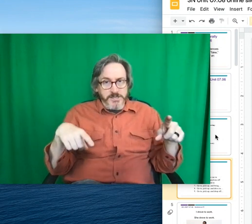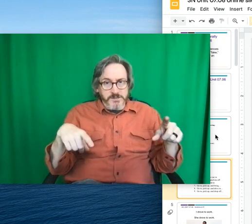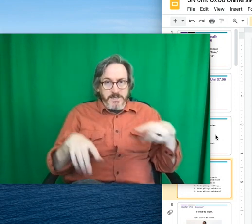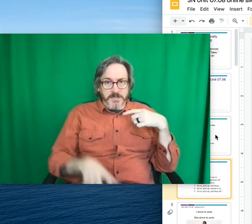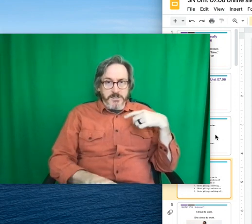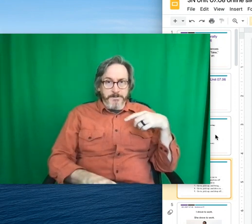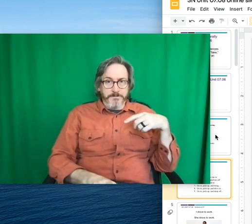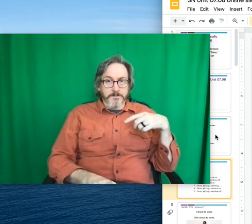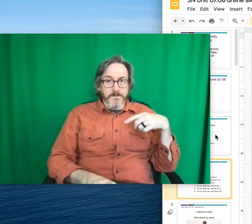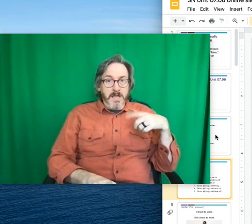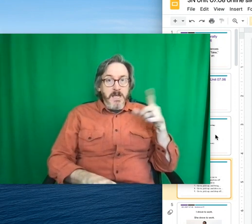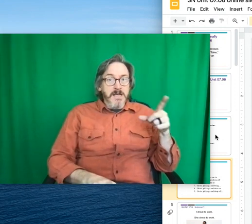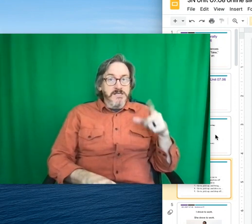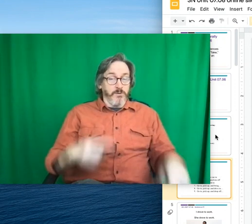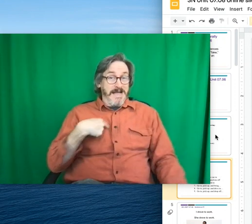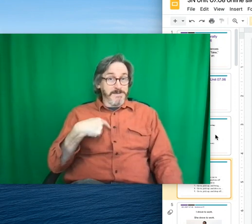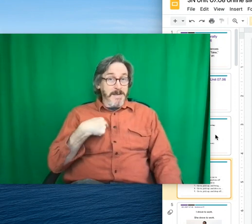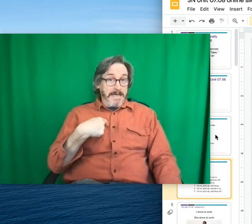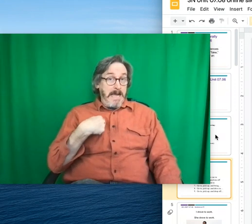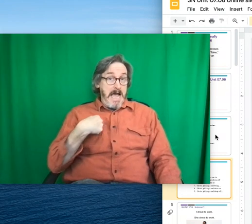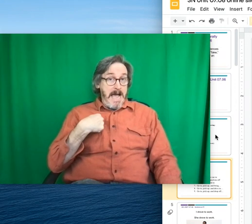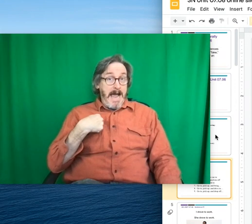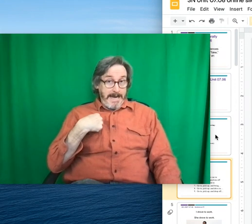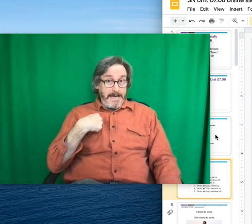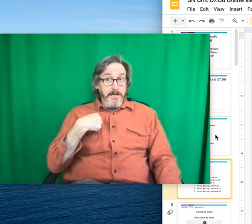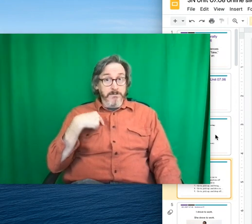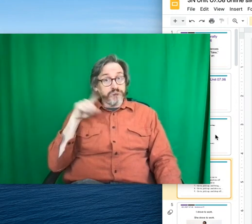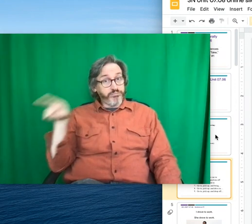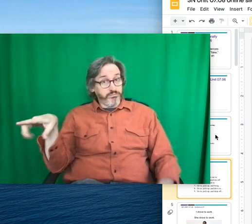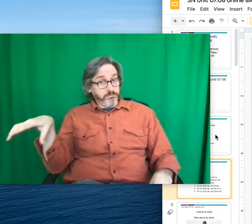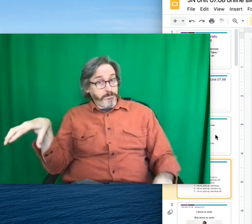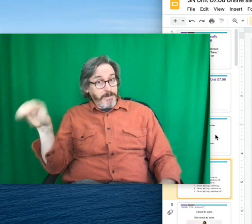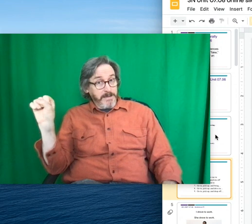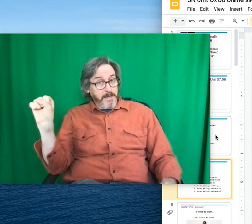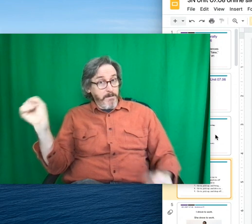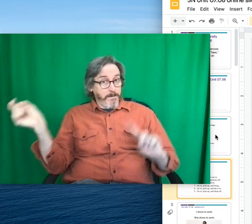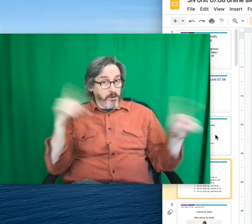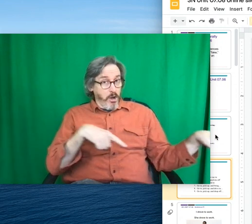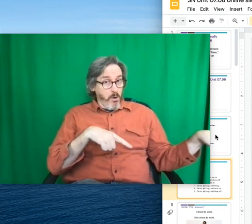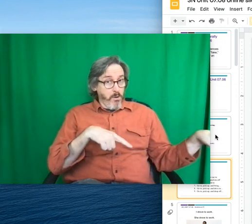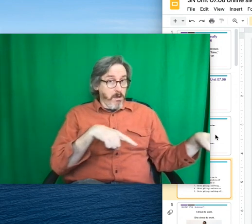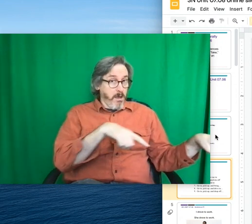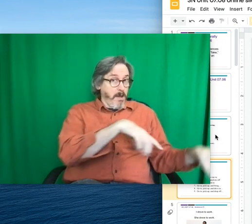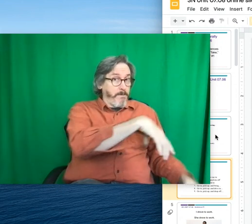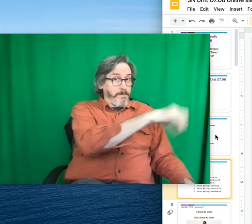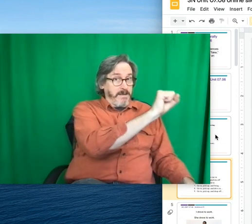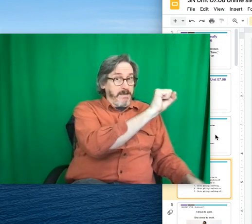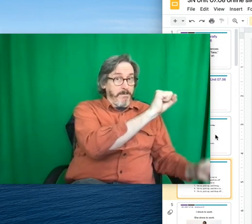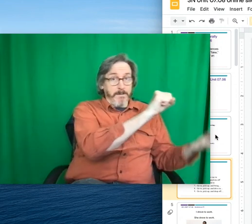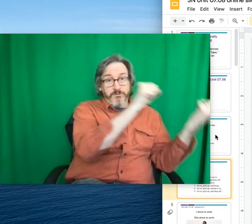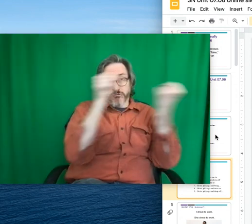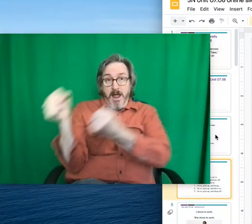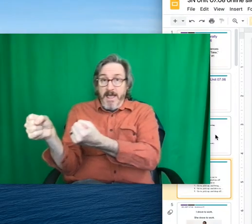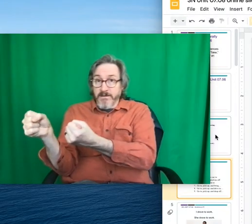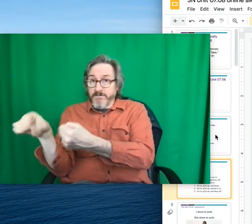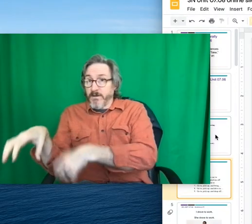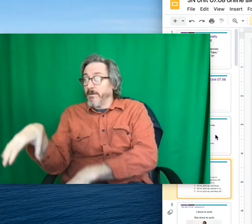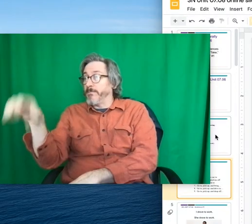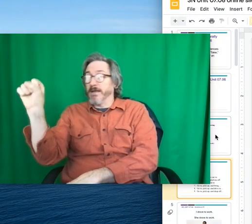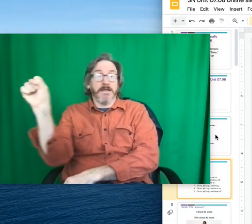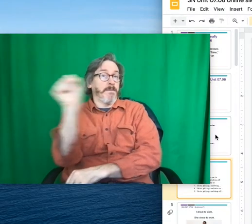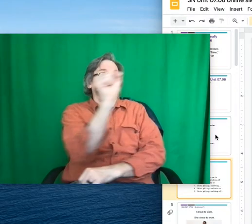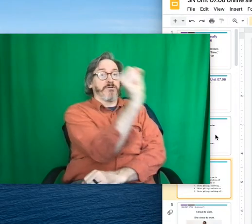conscious choices with each of them. So that's me. I pick them up, go. Pick them up,